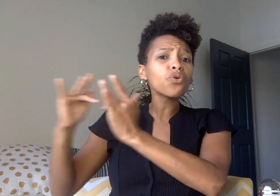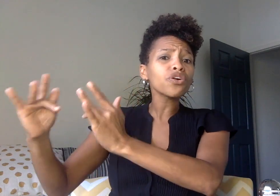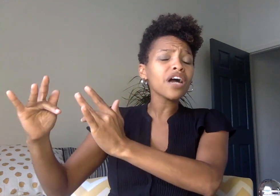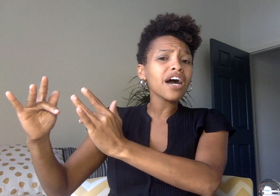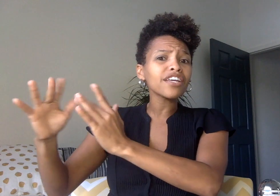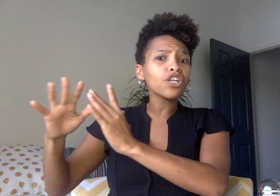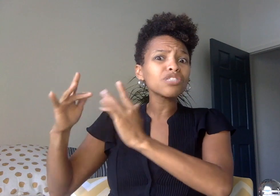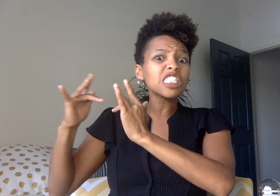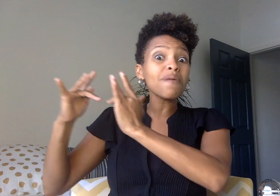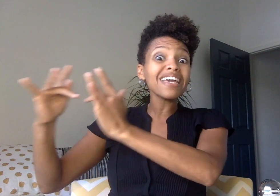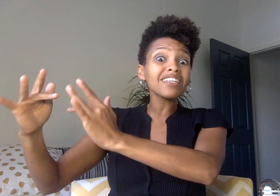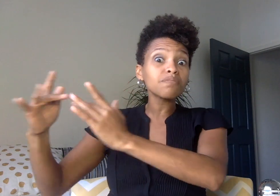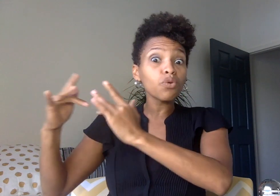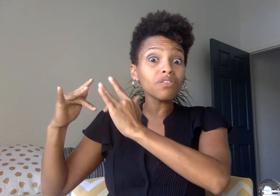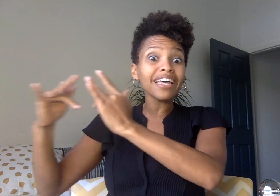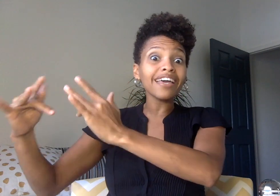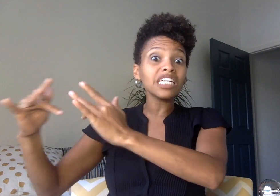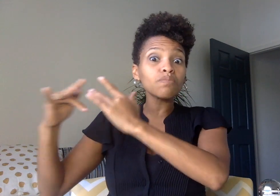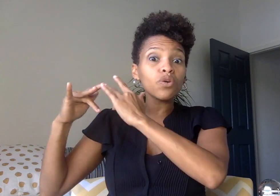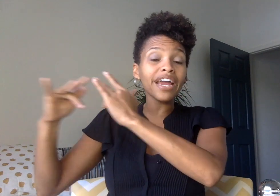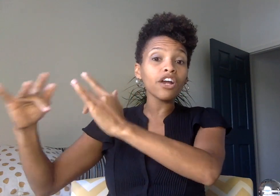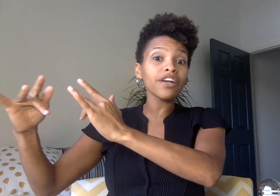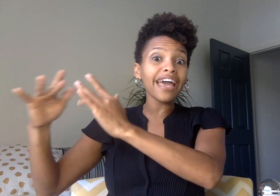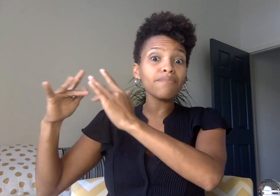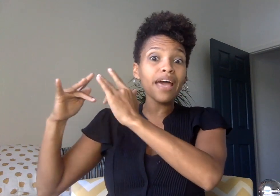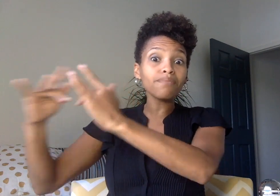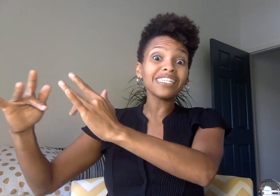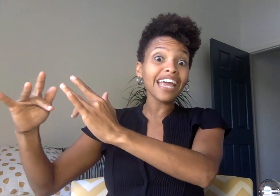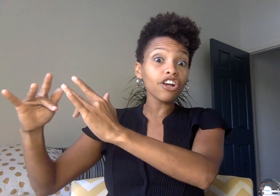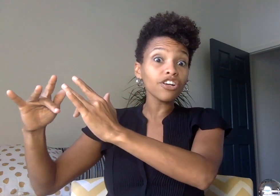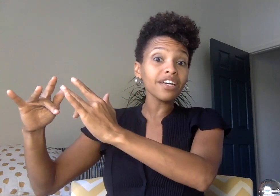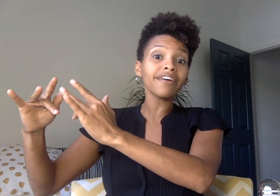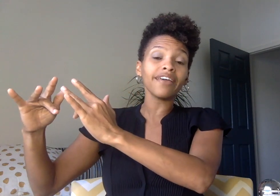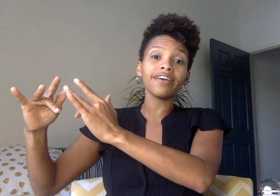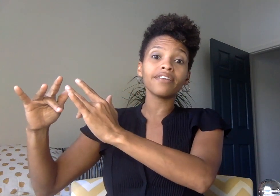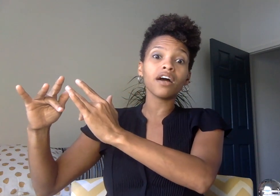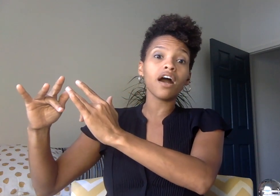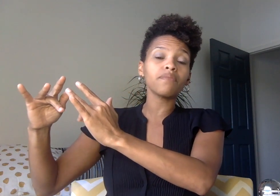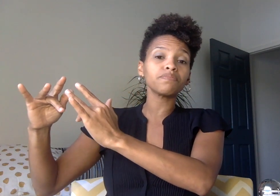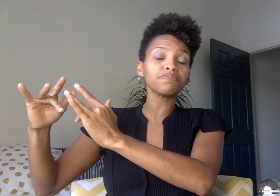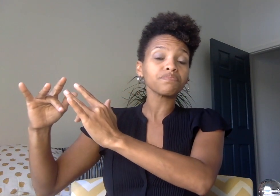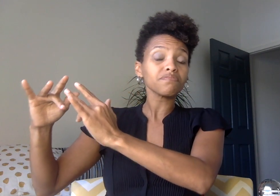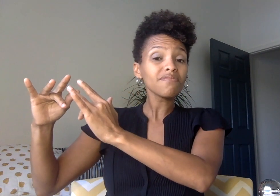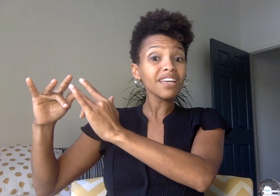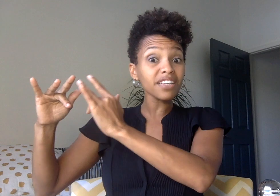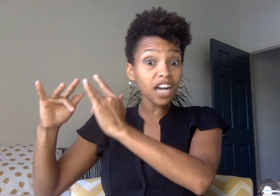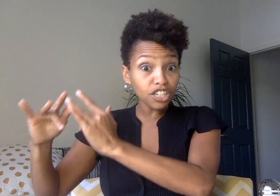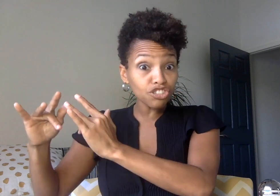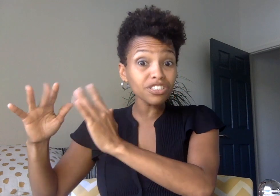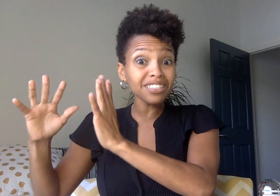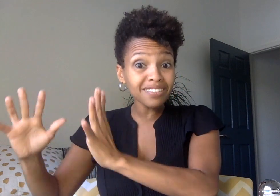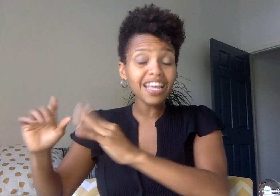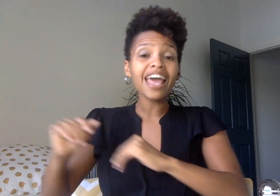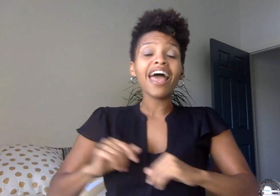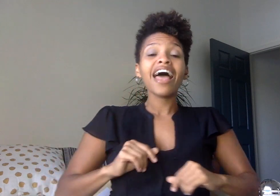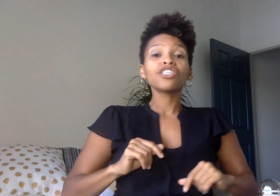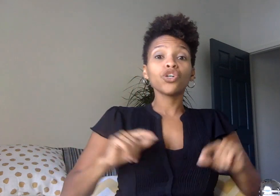more, space, more land, more air, empty area in the country. So